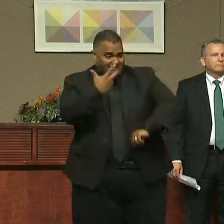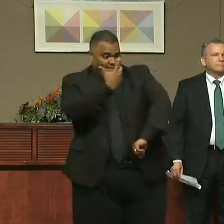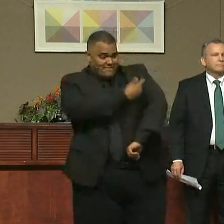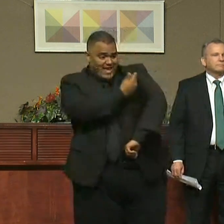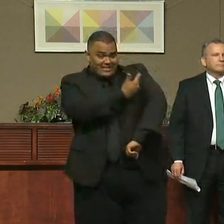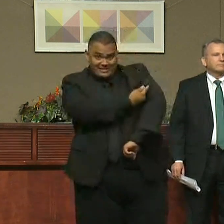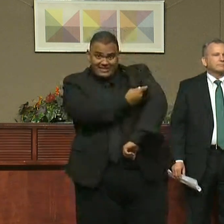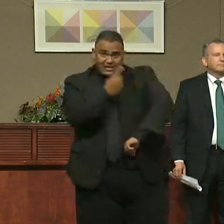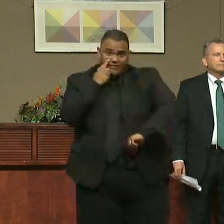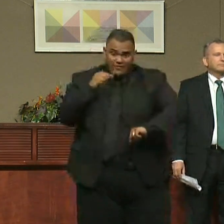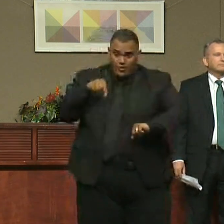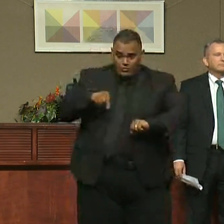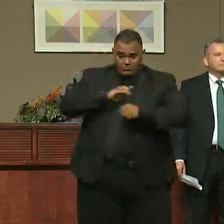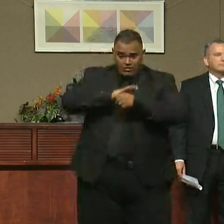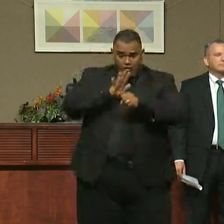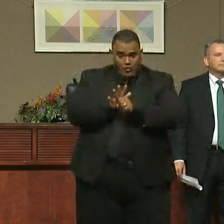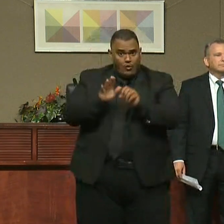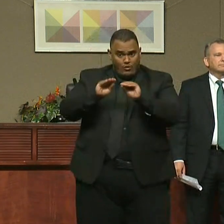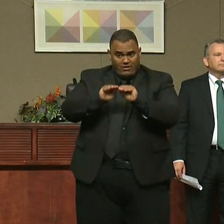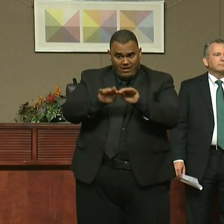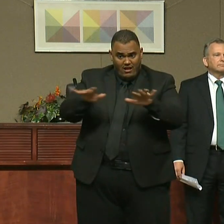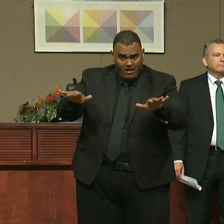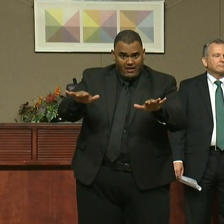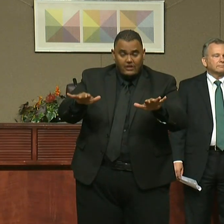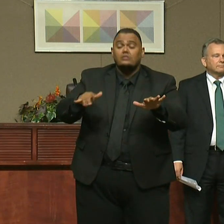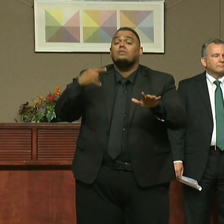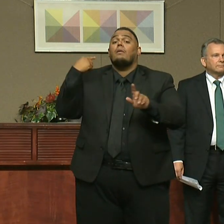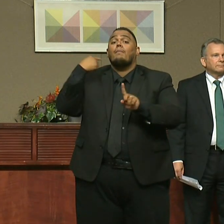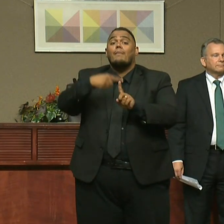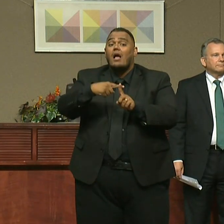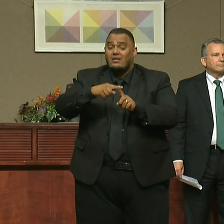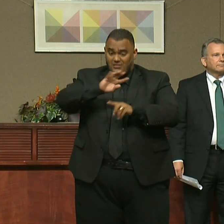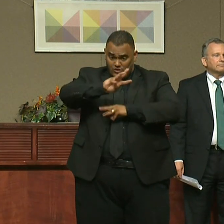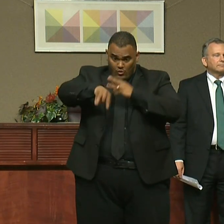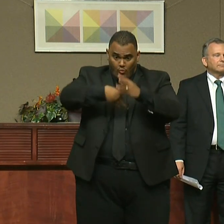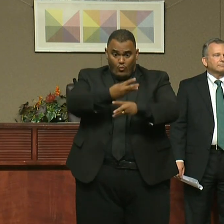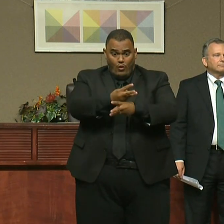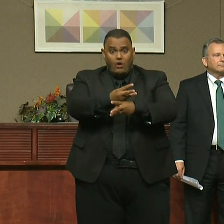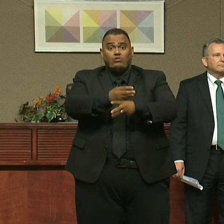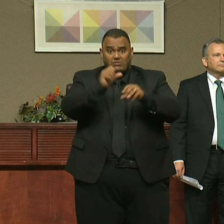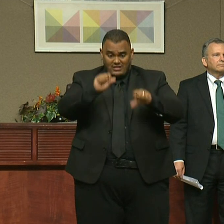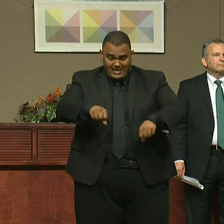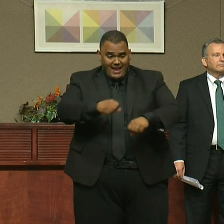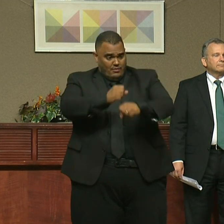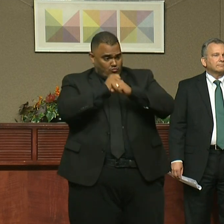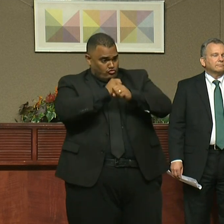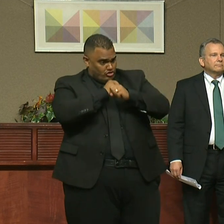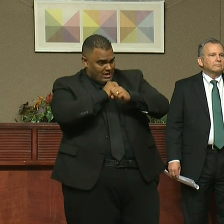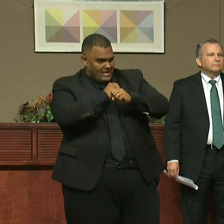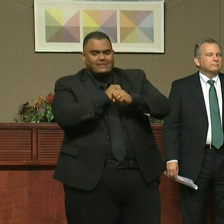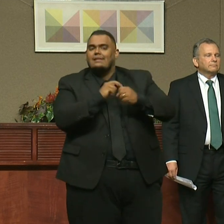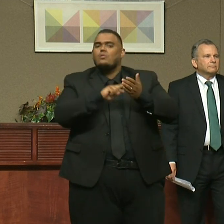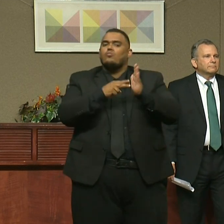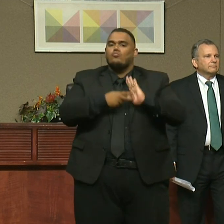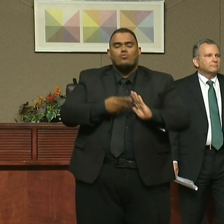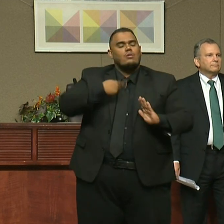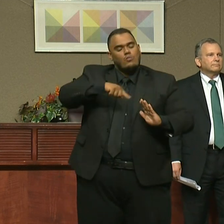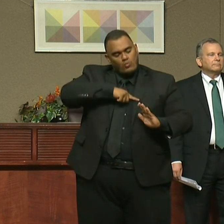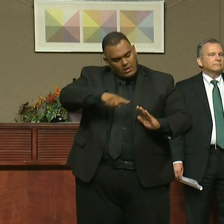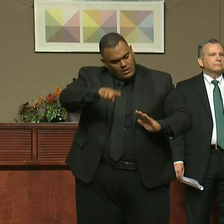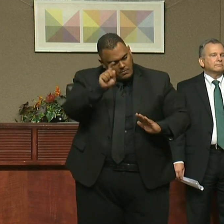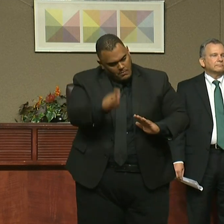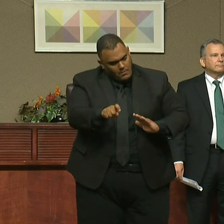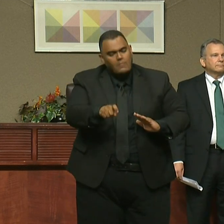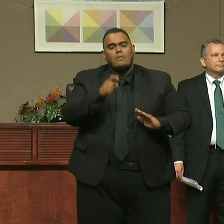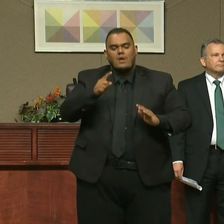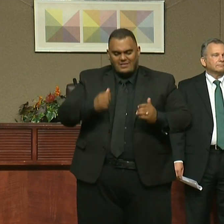the world and have availability of it in our community, we are going to have to make adjustments in living with the